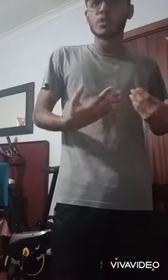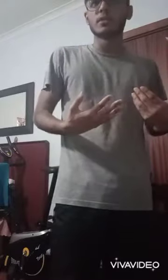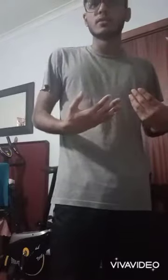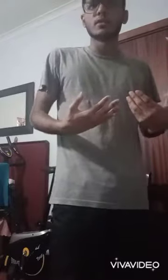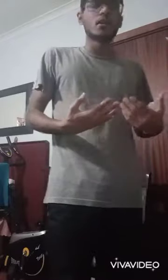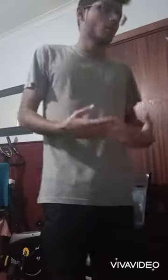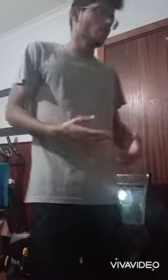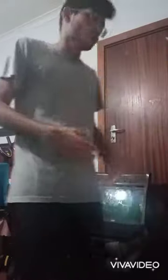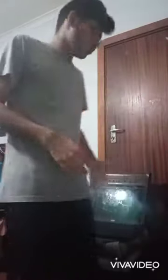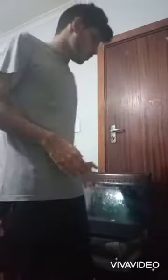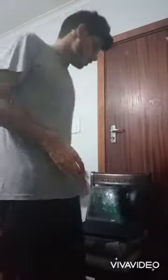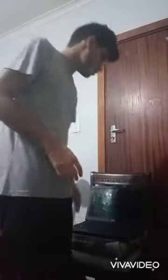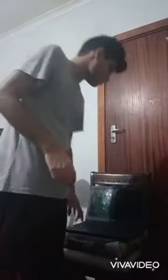drink. So let us start.